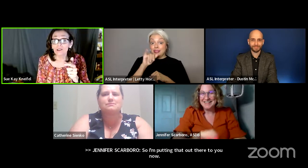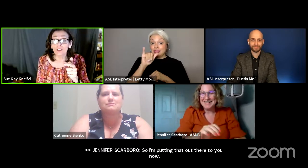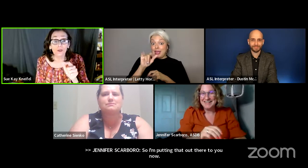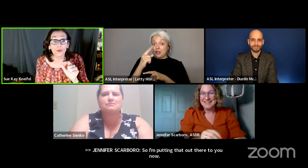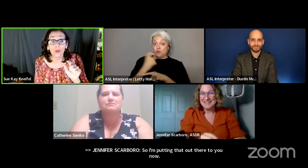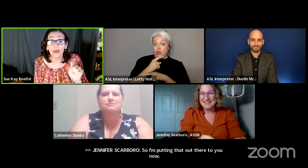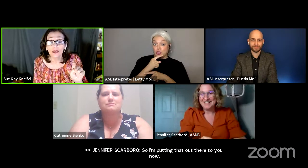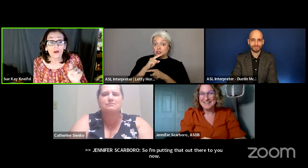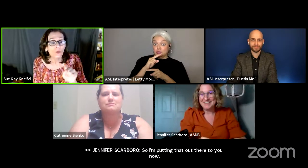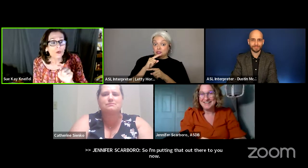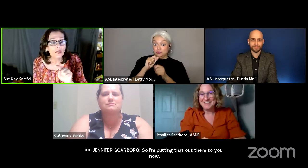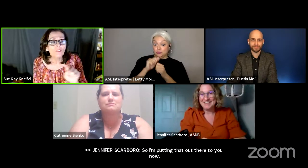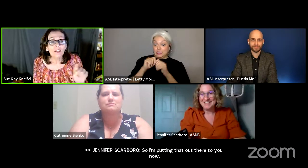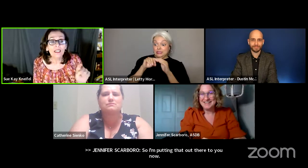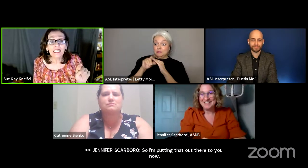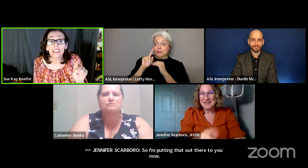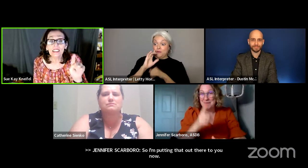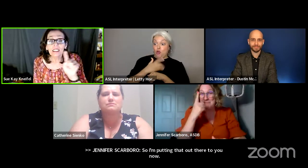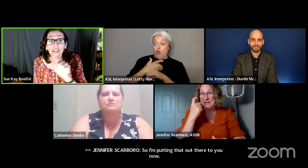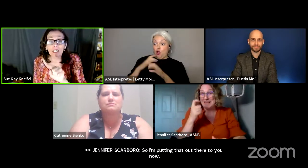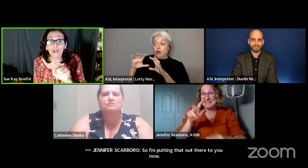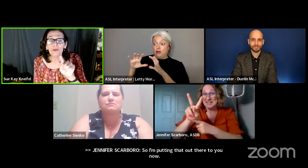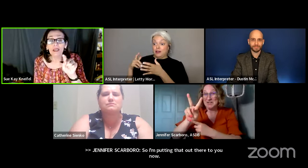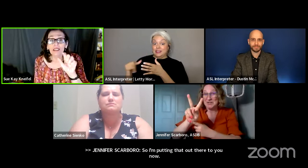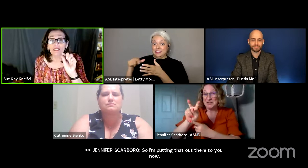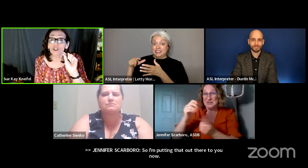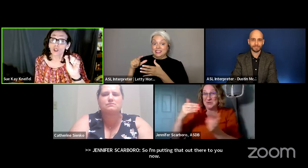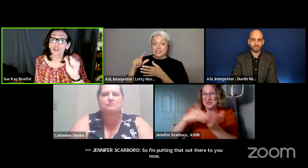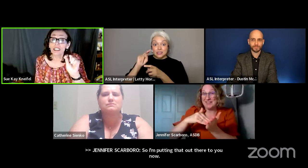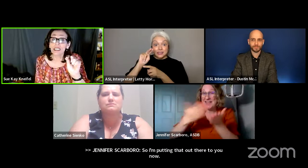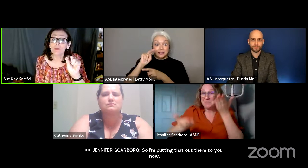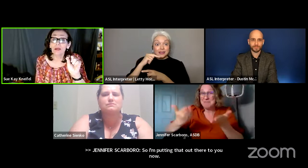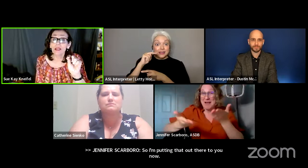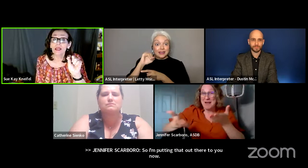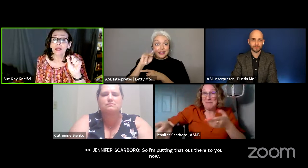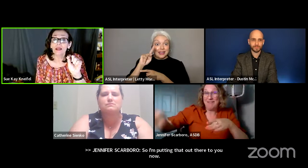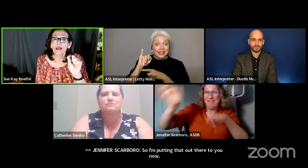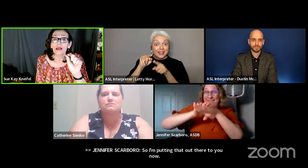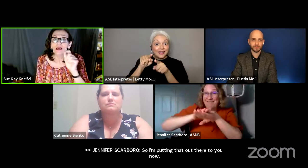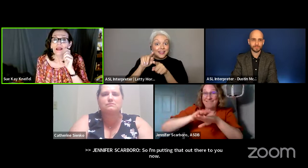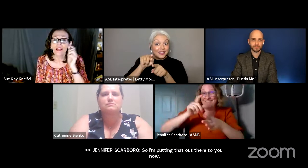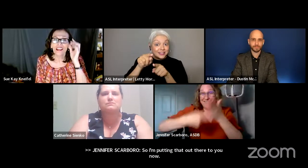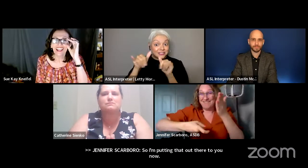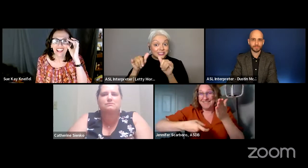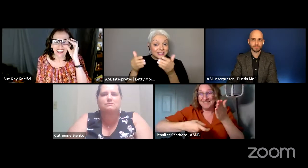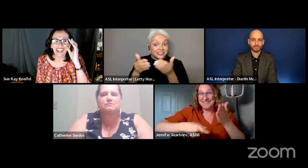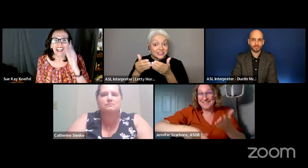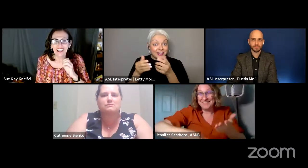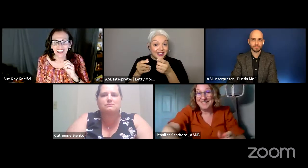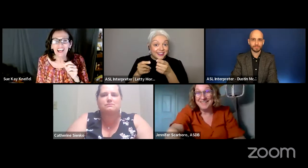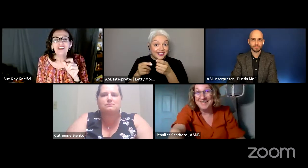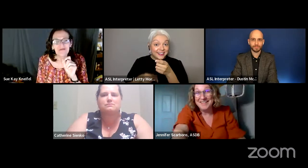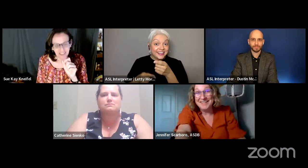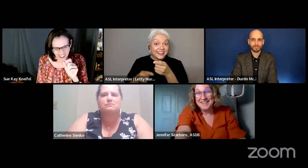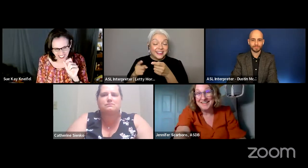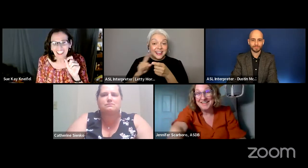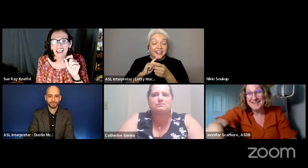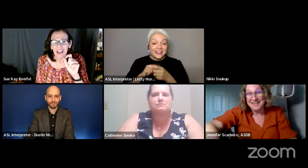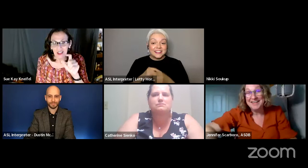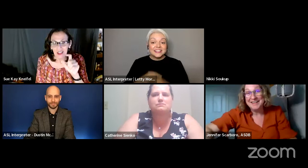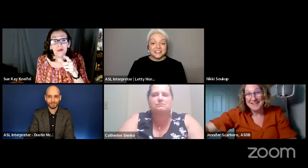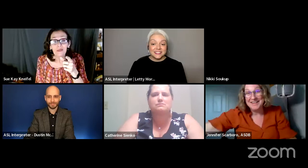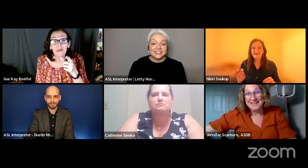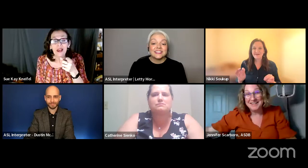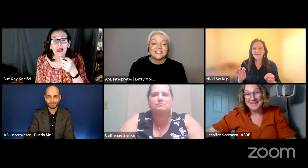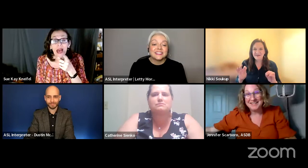back onto if Nikki is still here, because it's her team. Yeah, maybe it might be